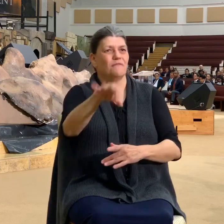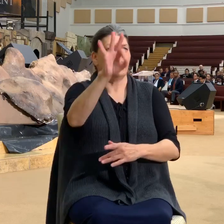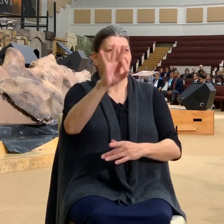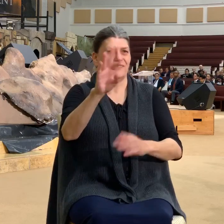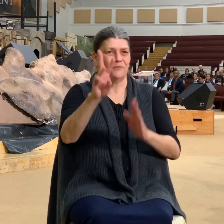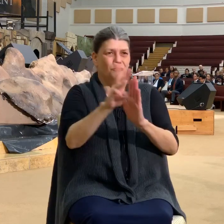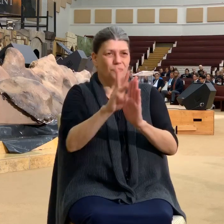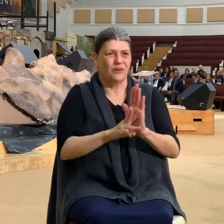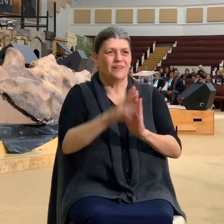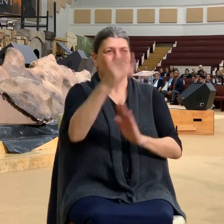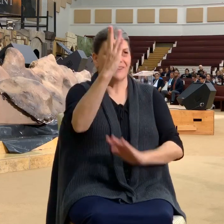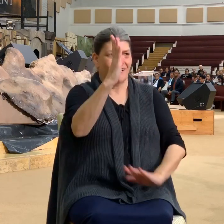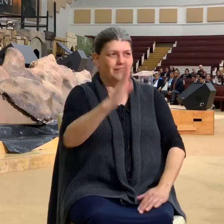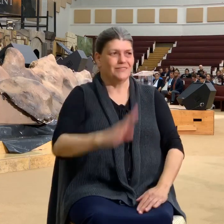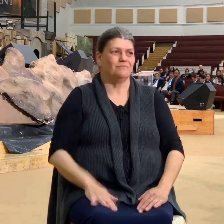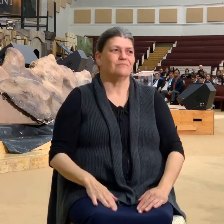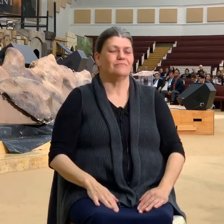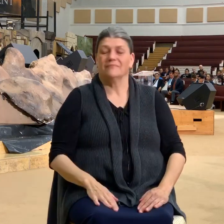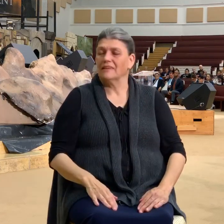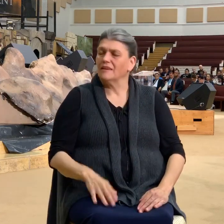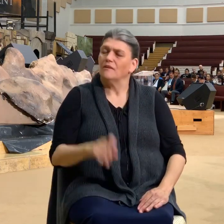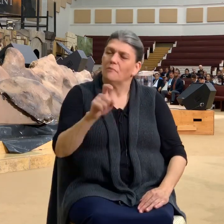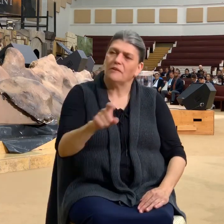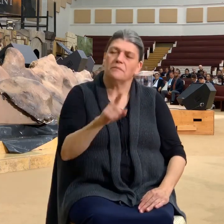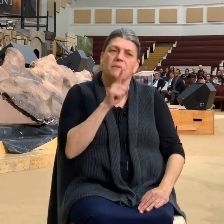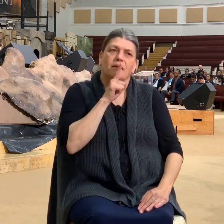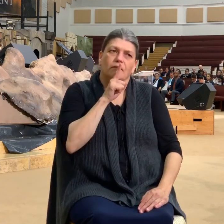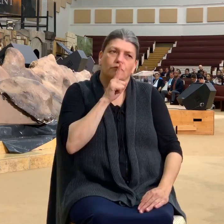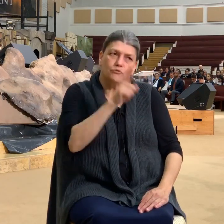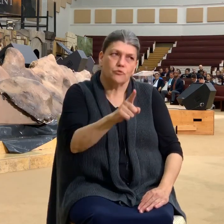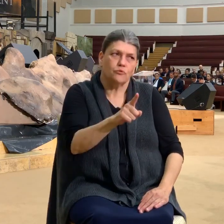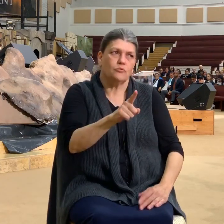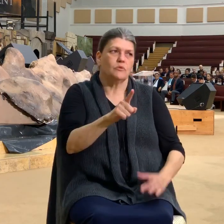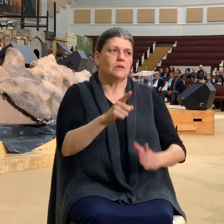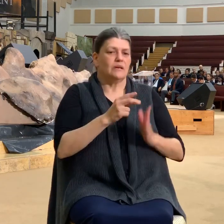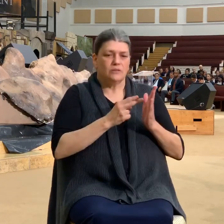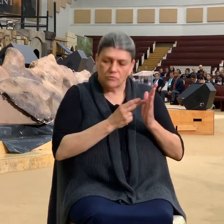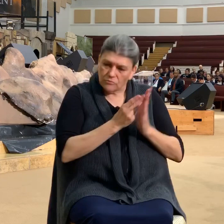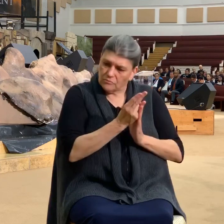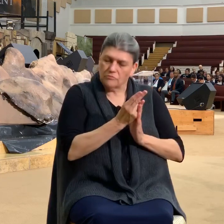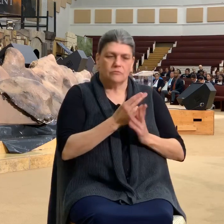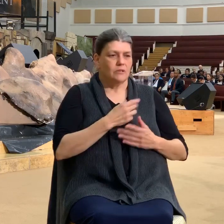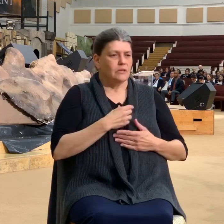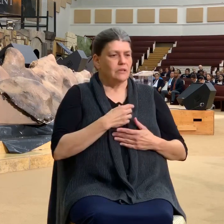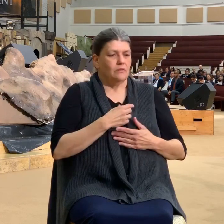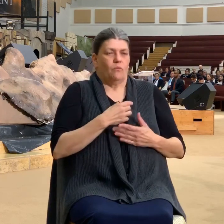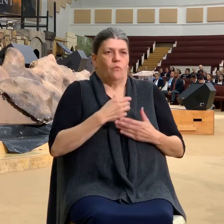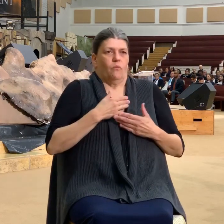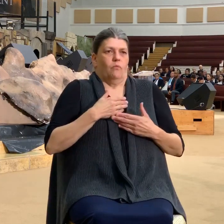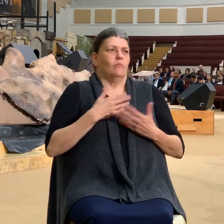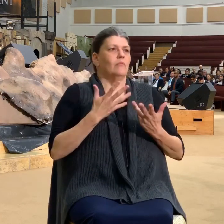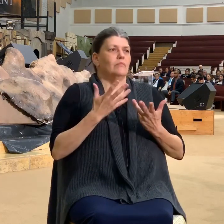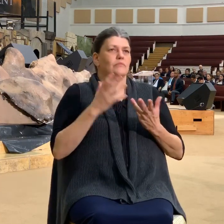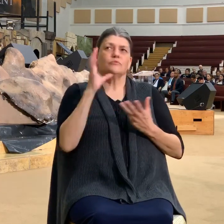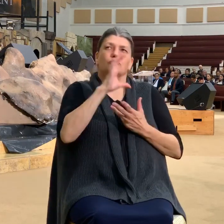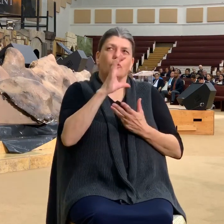But it's got to be a sincere search on our behalf. And when I have put my trust